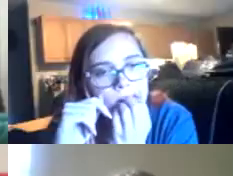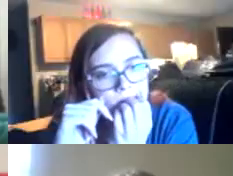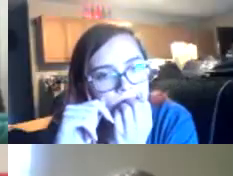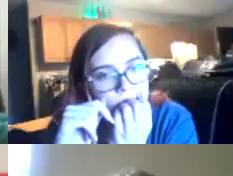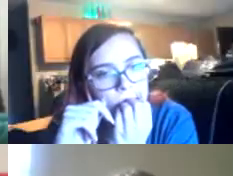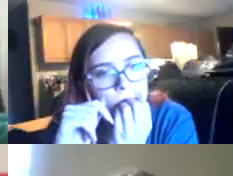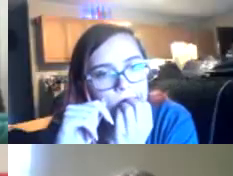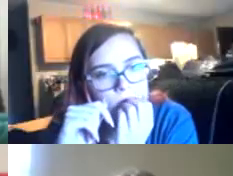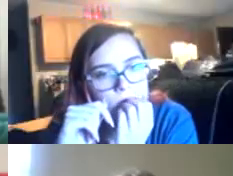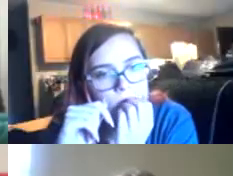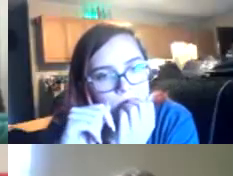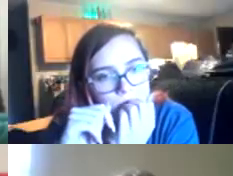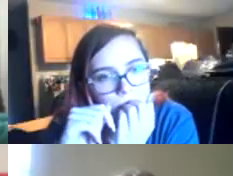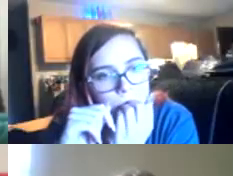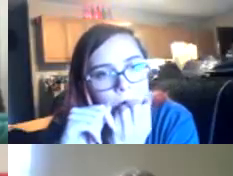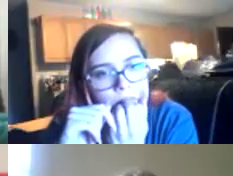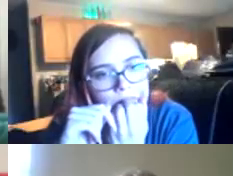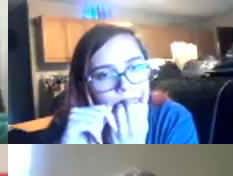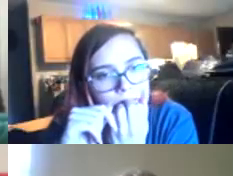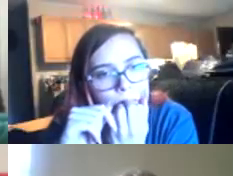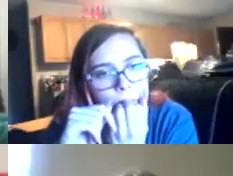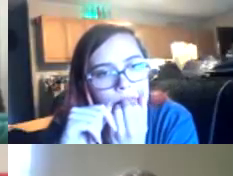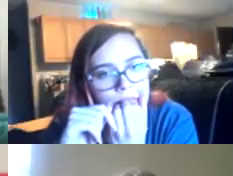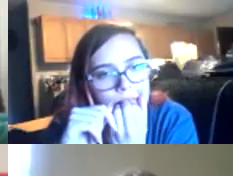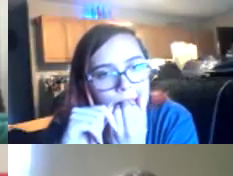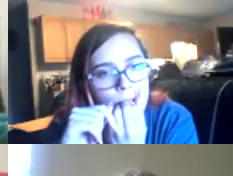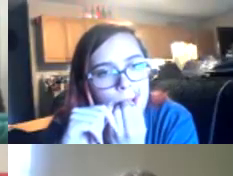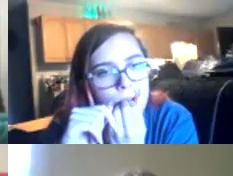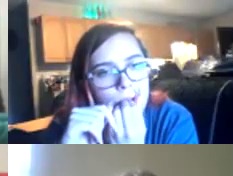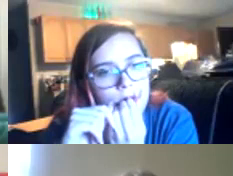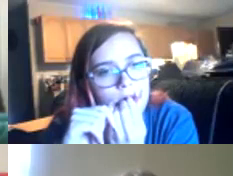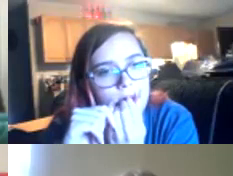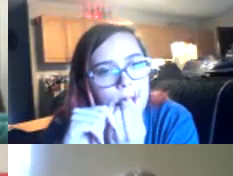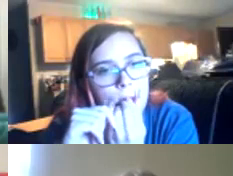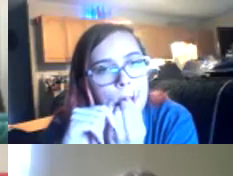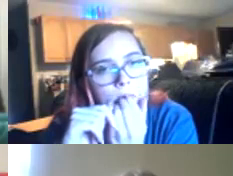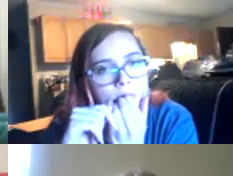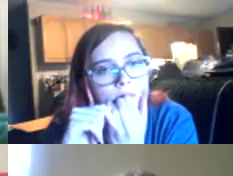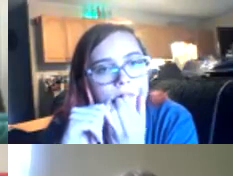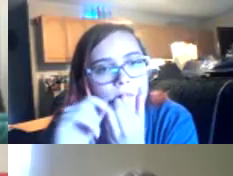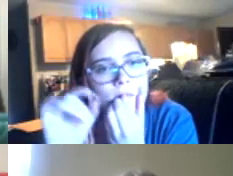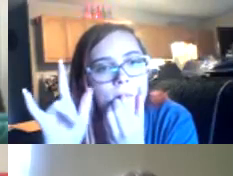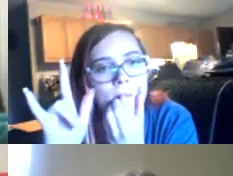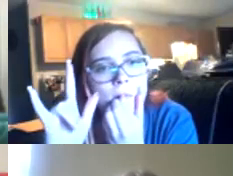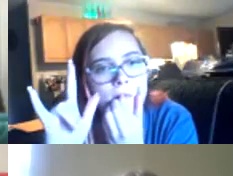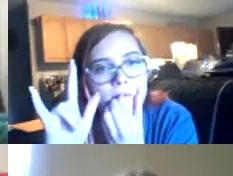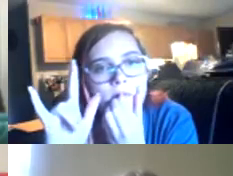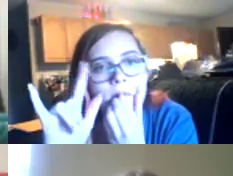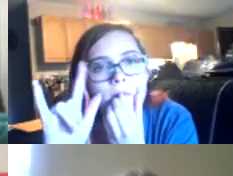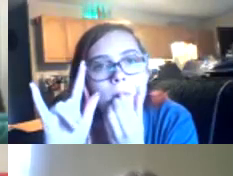spending time with you, or I had a good time. I can't wait to see you again. So this sign means like something like you would